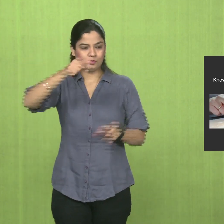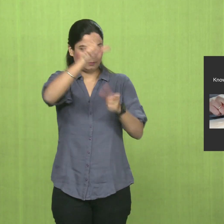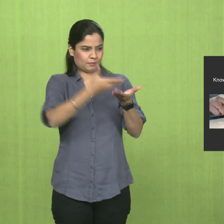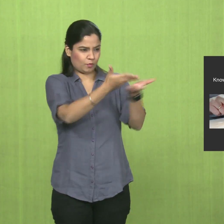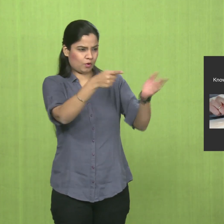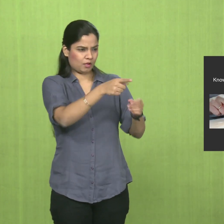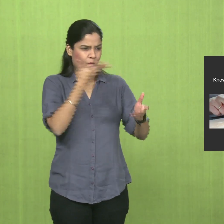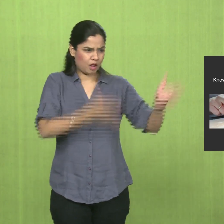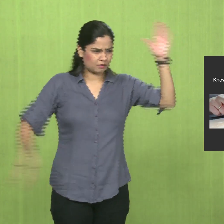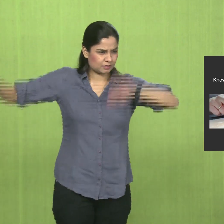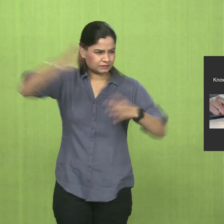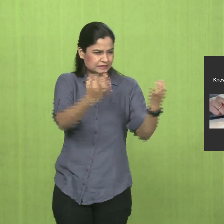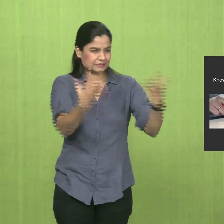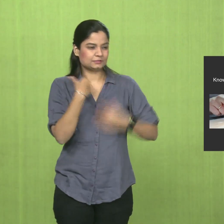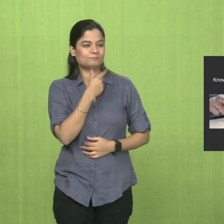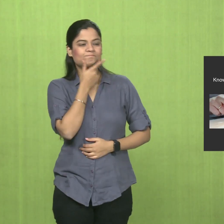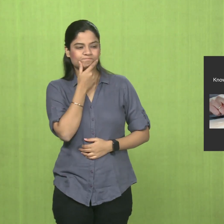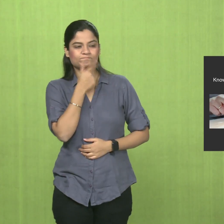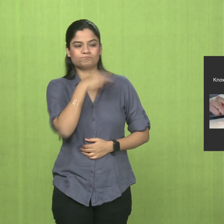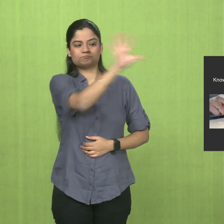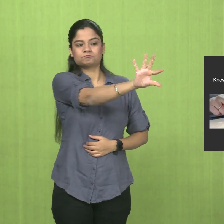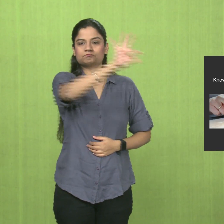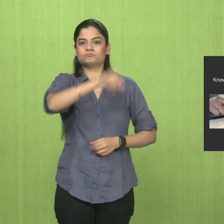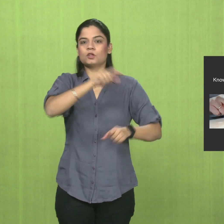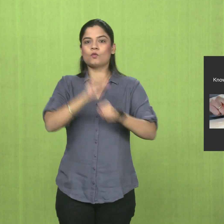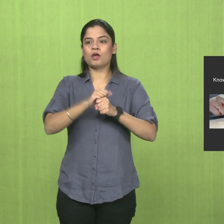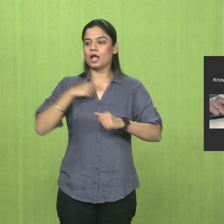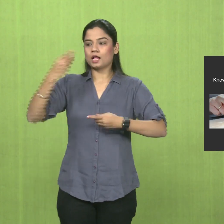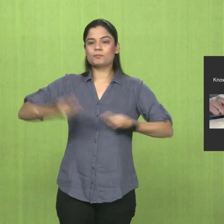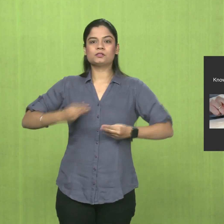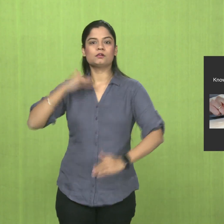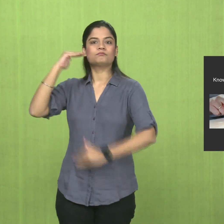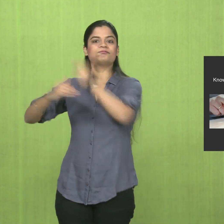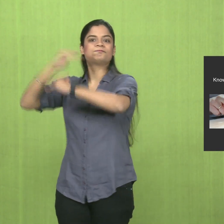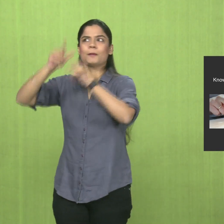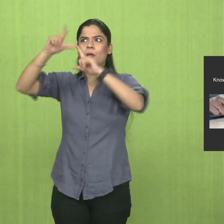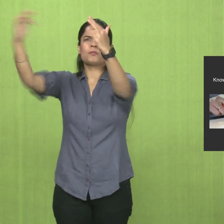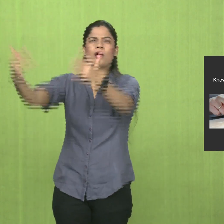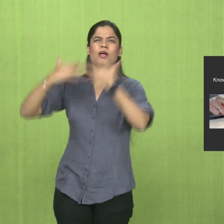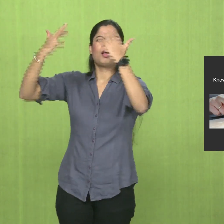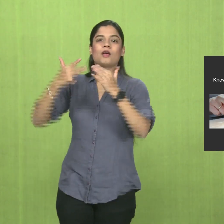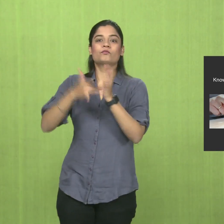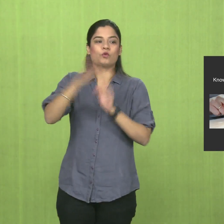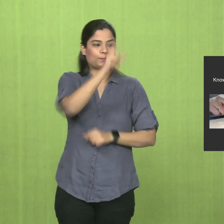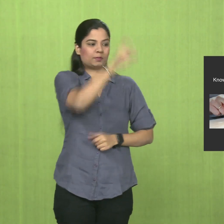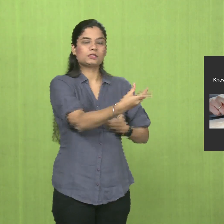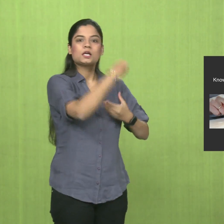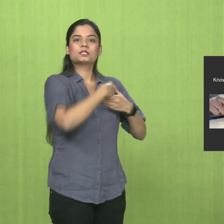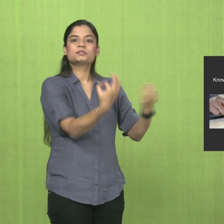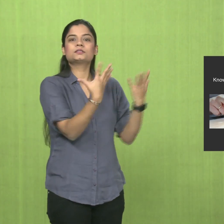I am the boss of a company and I see that there's this person who is excellent in swimming. I would encourage them for the business.